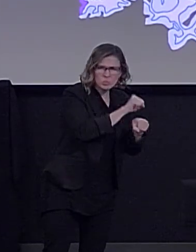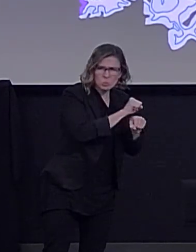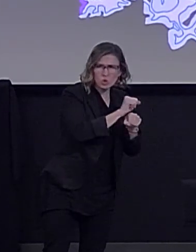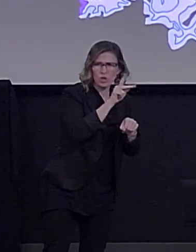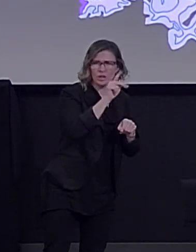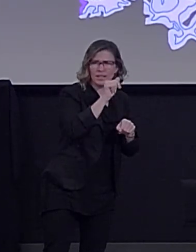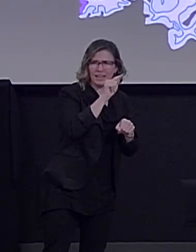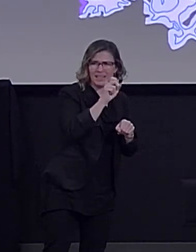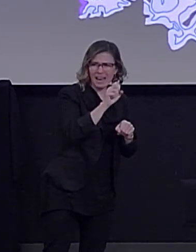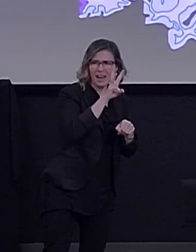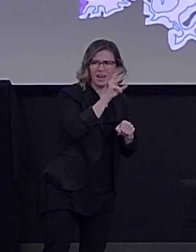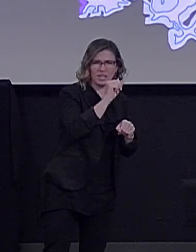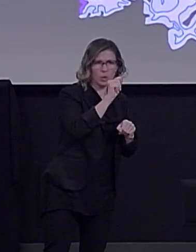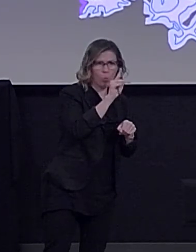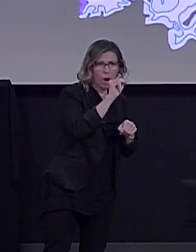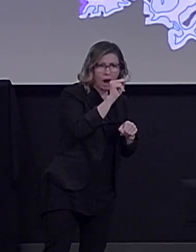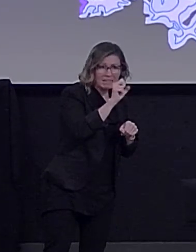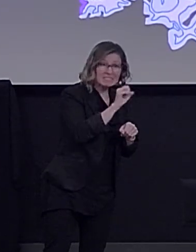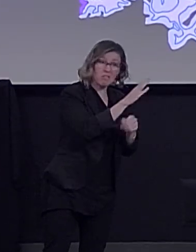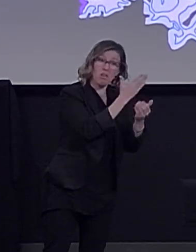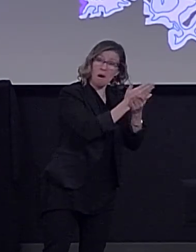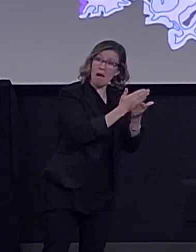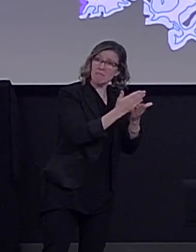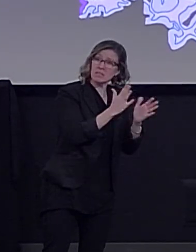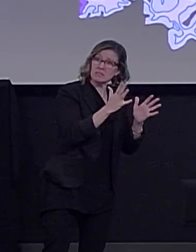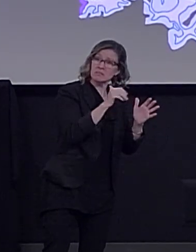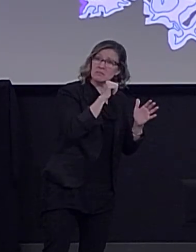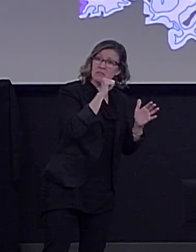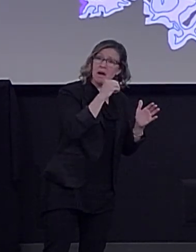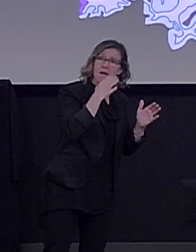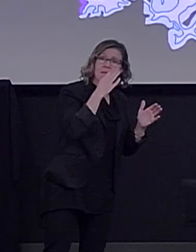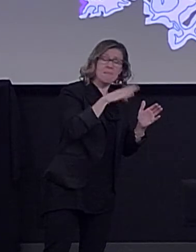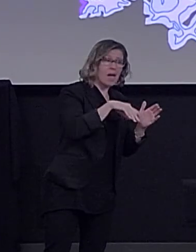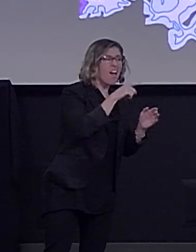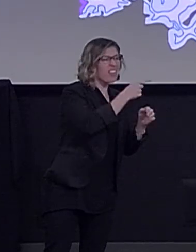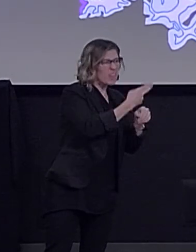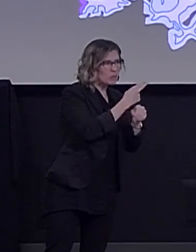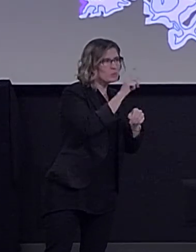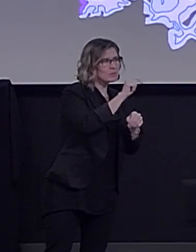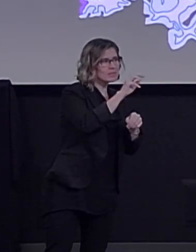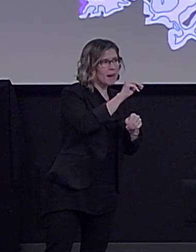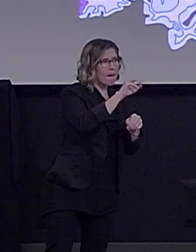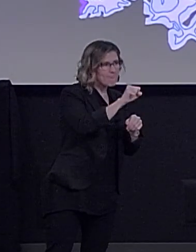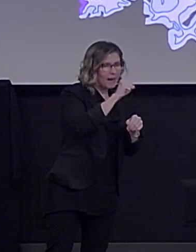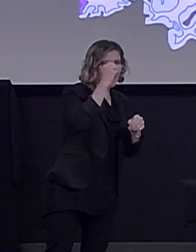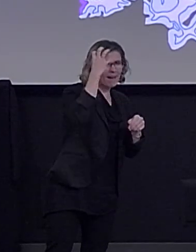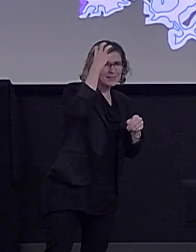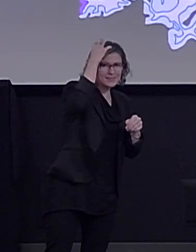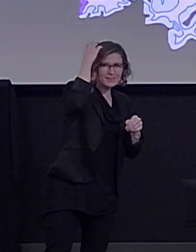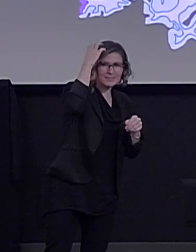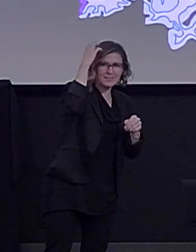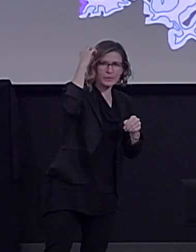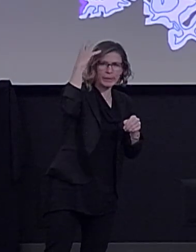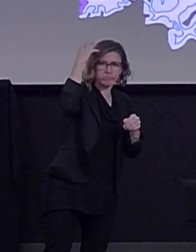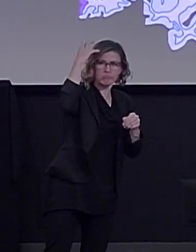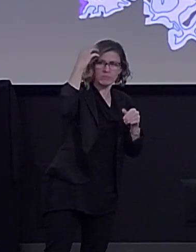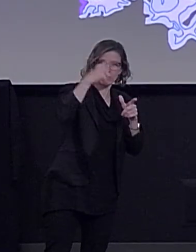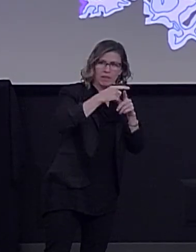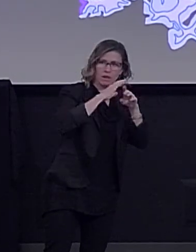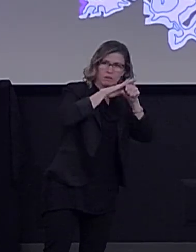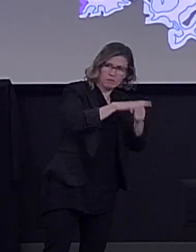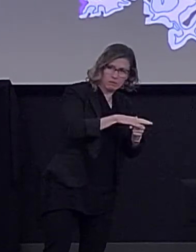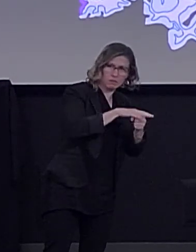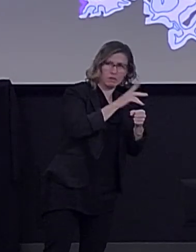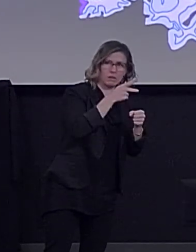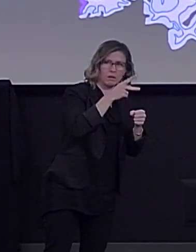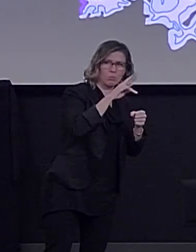on. Evidence is actually not bad. There's TMS experiments where you can then inhibit primary motor cortex and